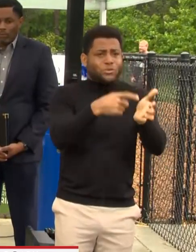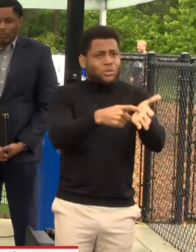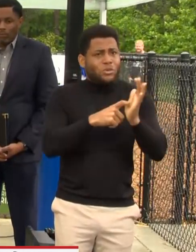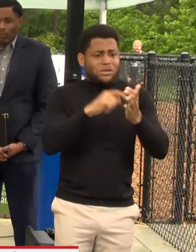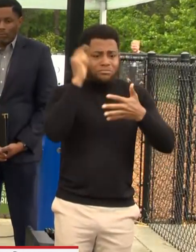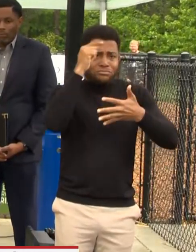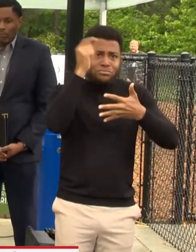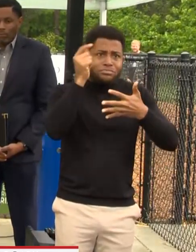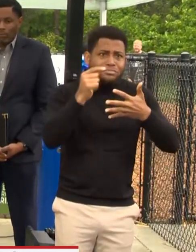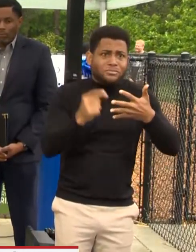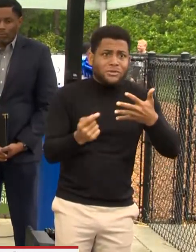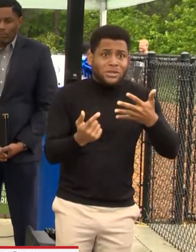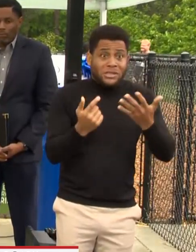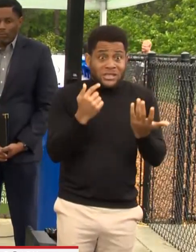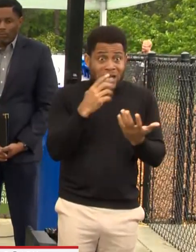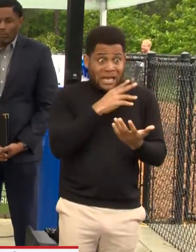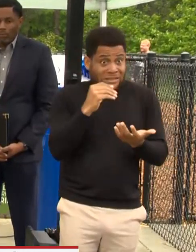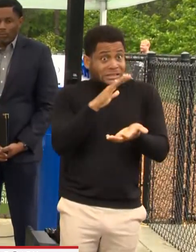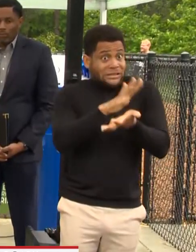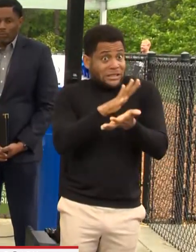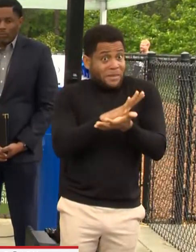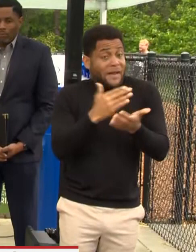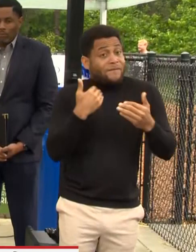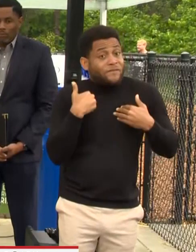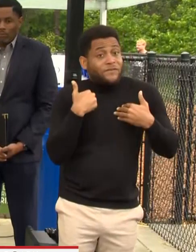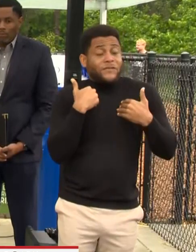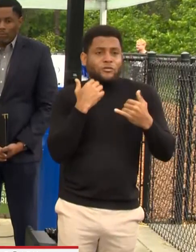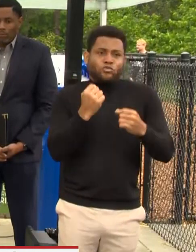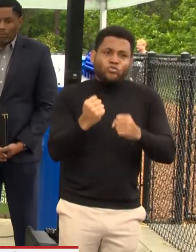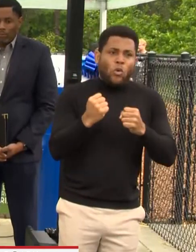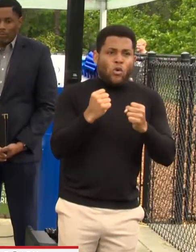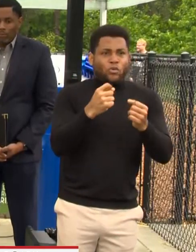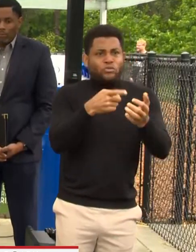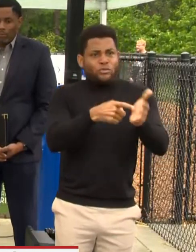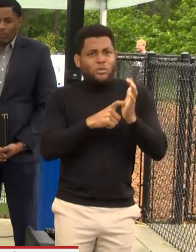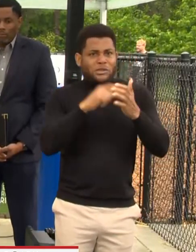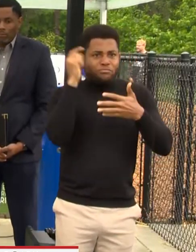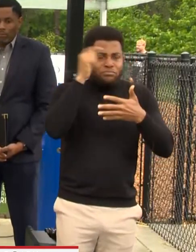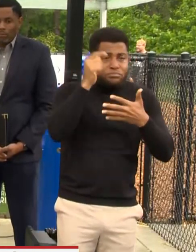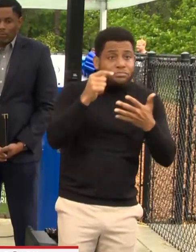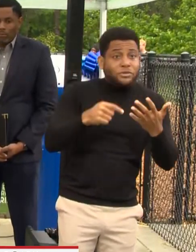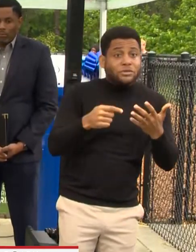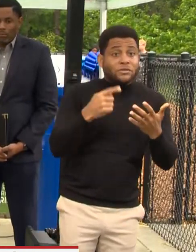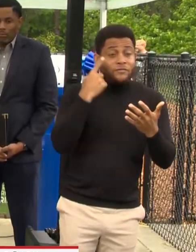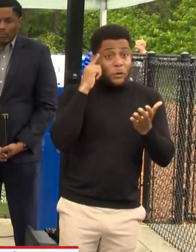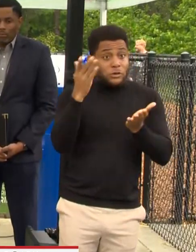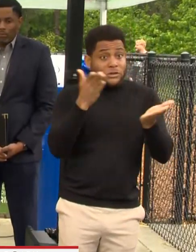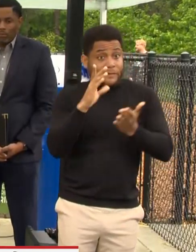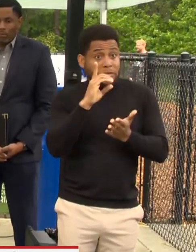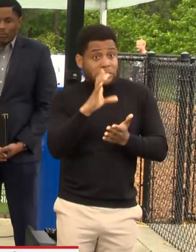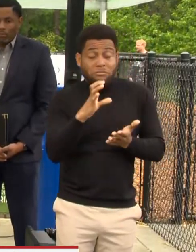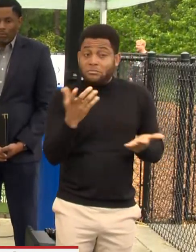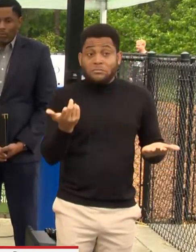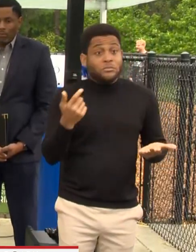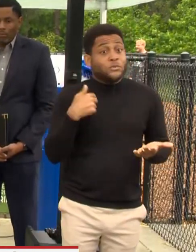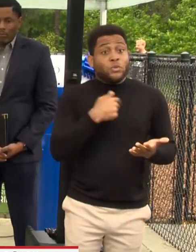join and in the academy and throughout their service to the district. So we need all great people